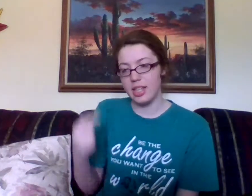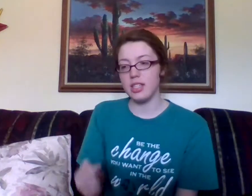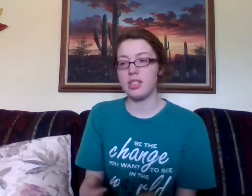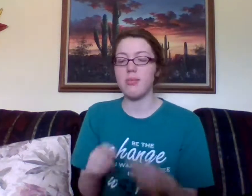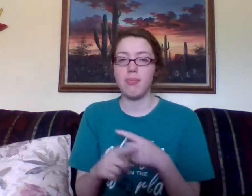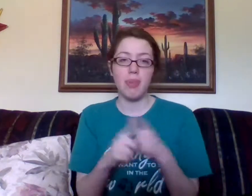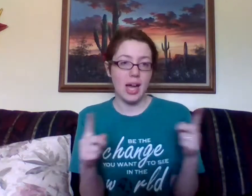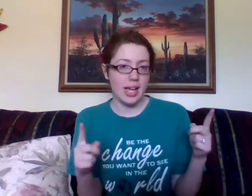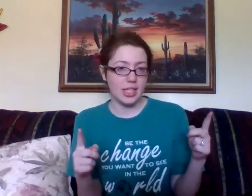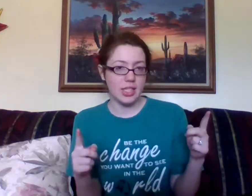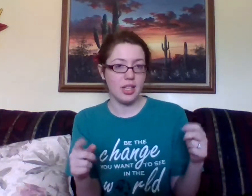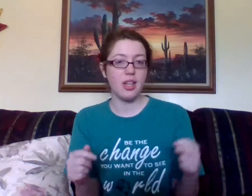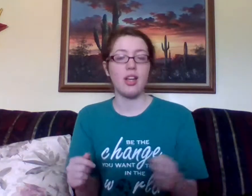this. But